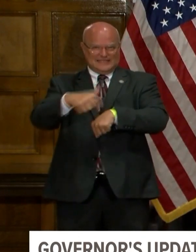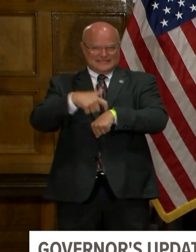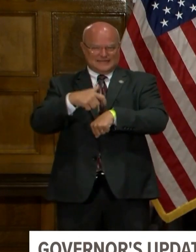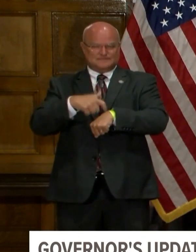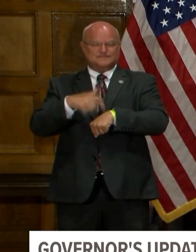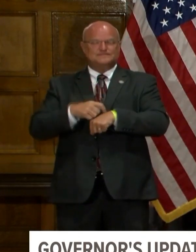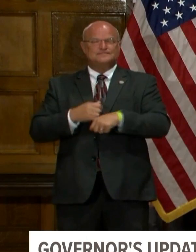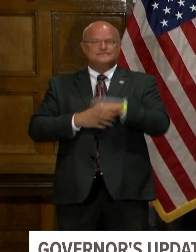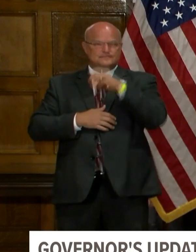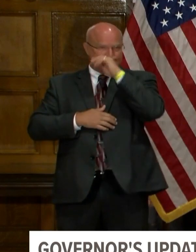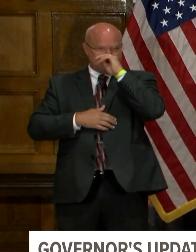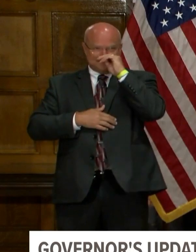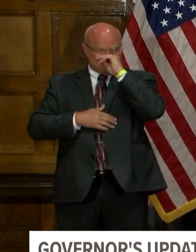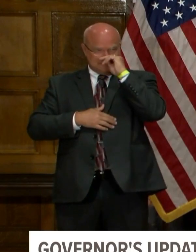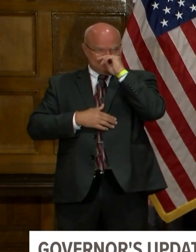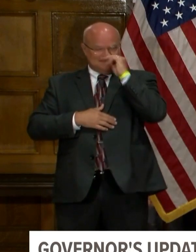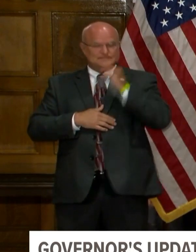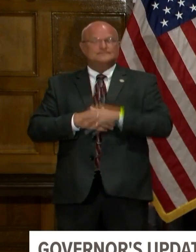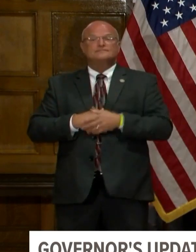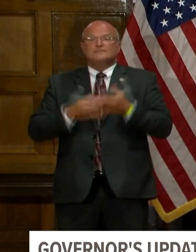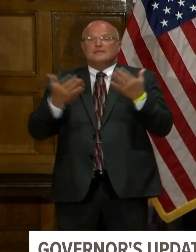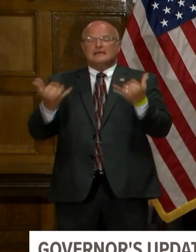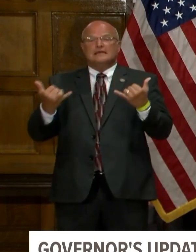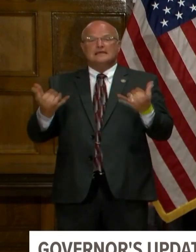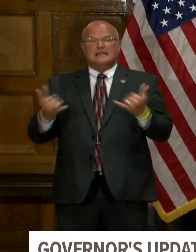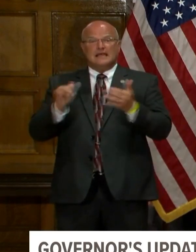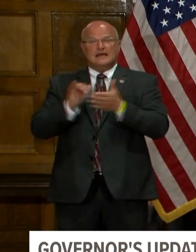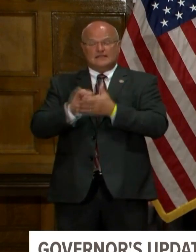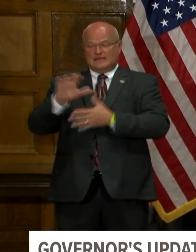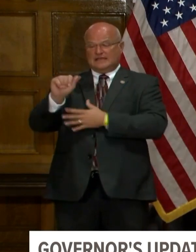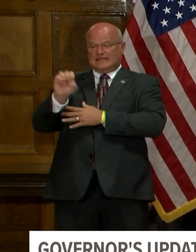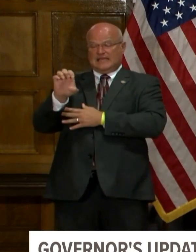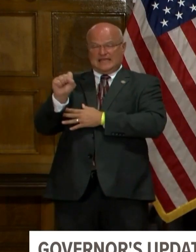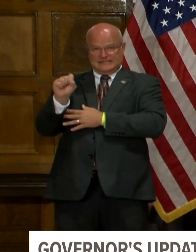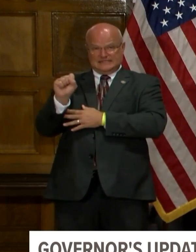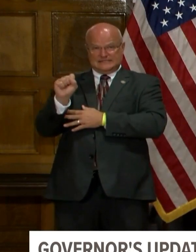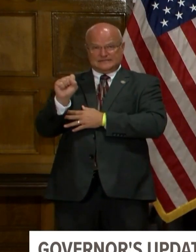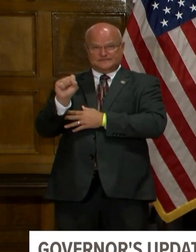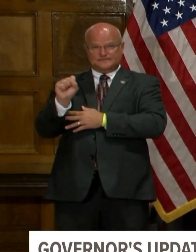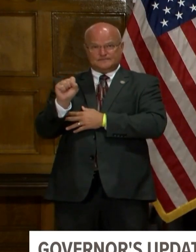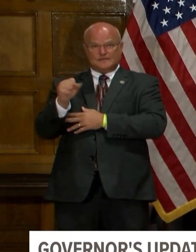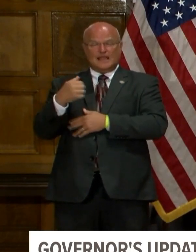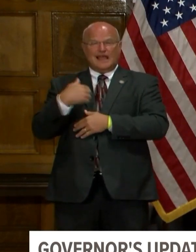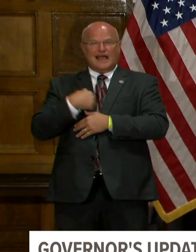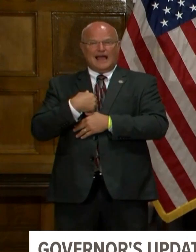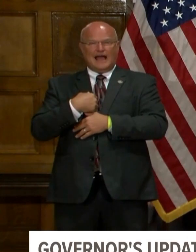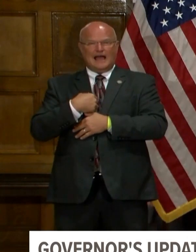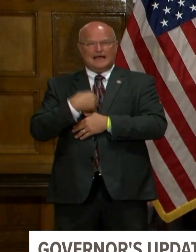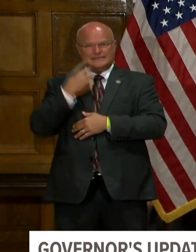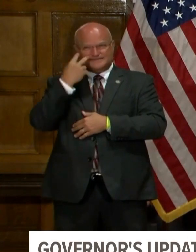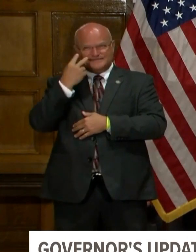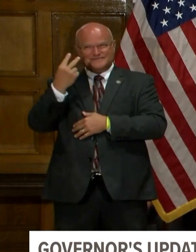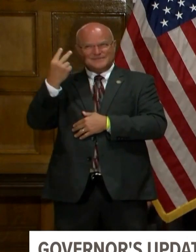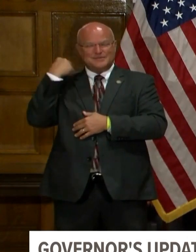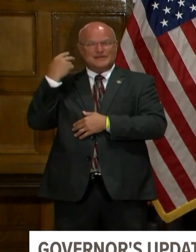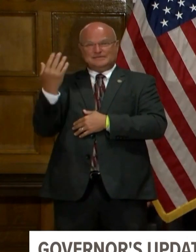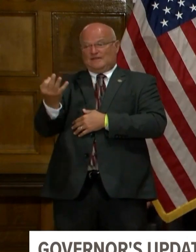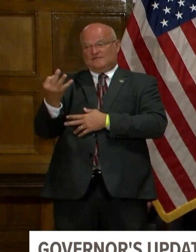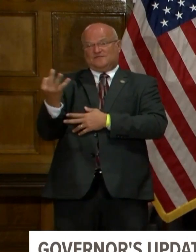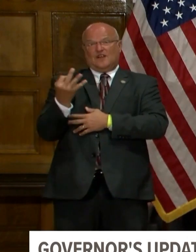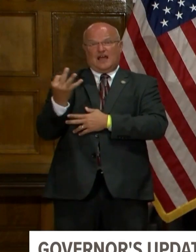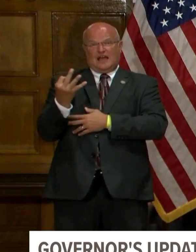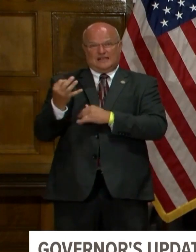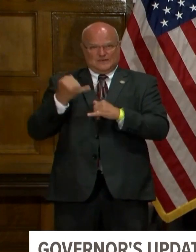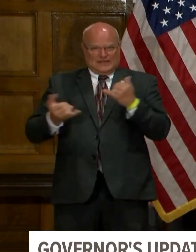fashion. Let me go to the cases, and I just look back. Remember, on Friday when